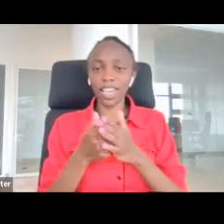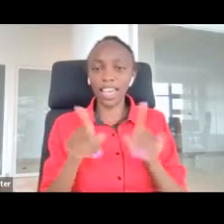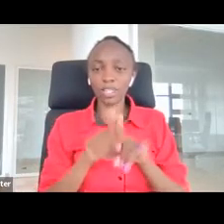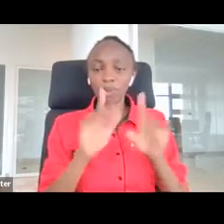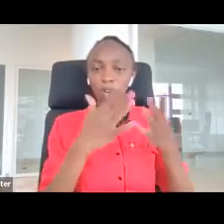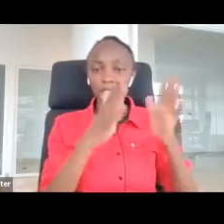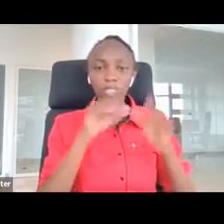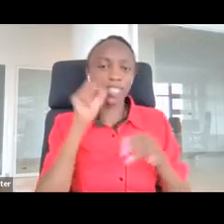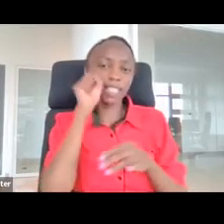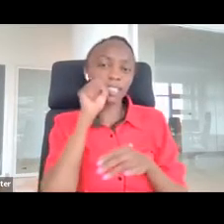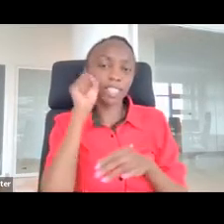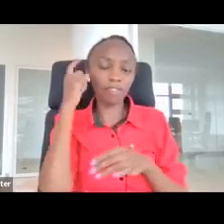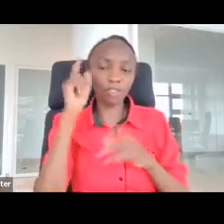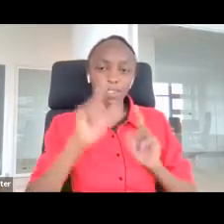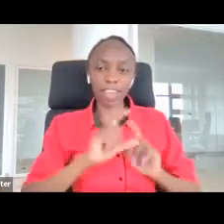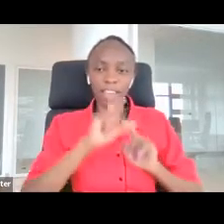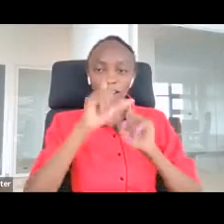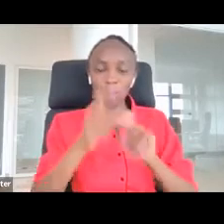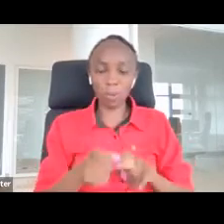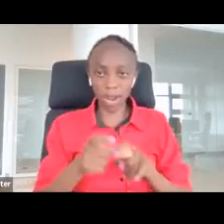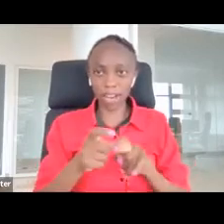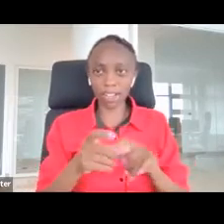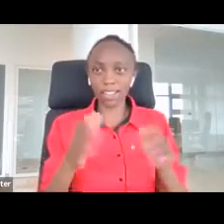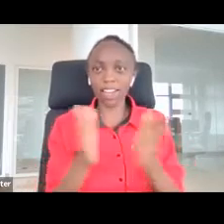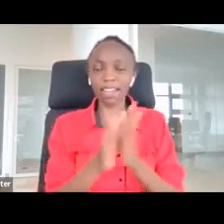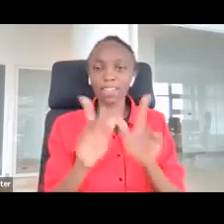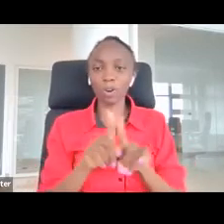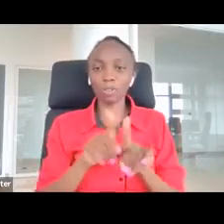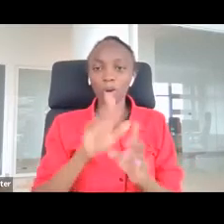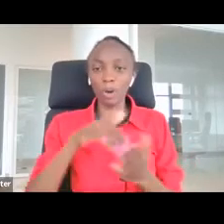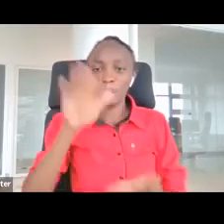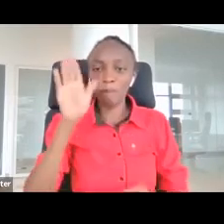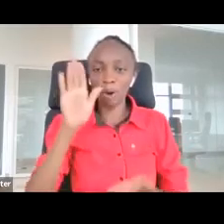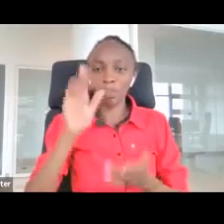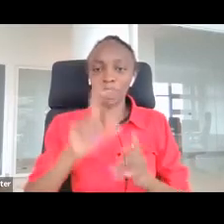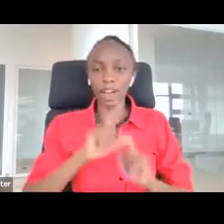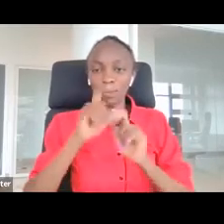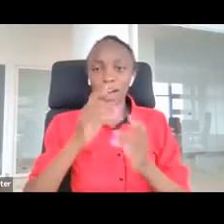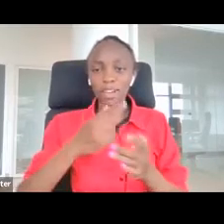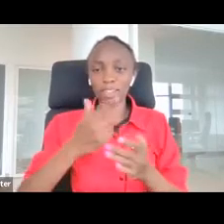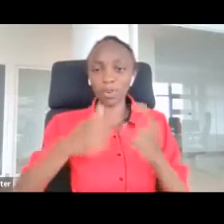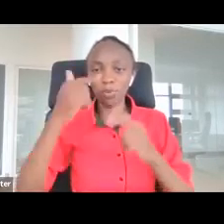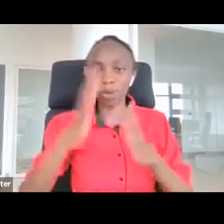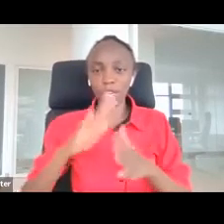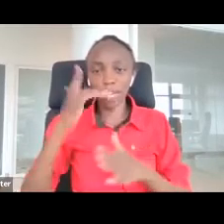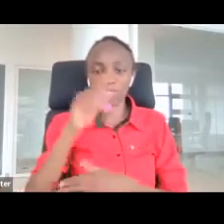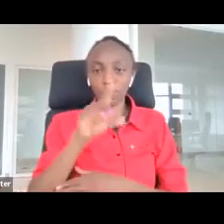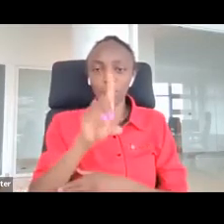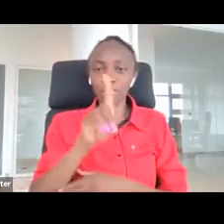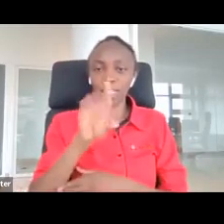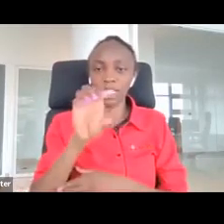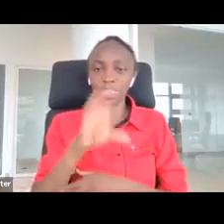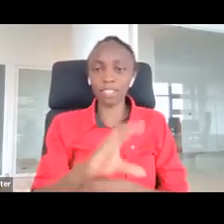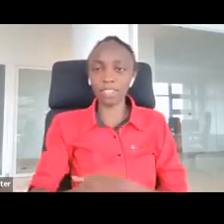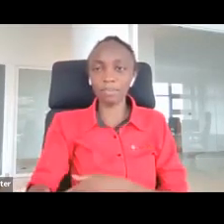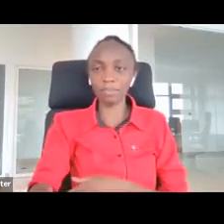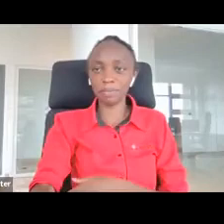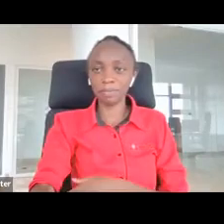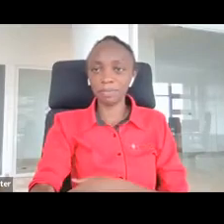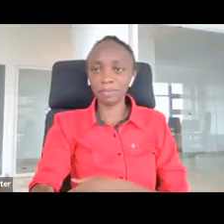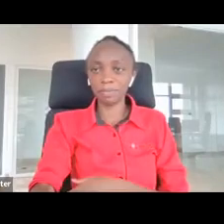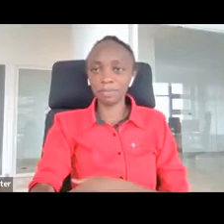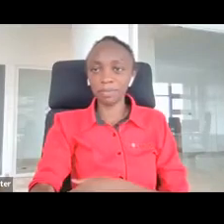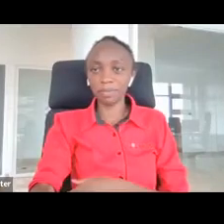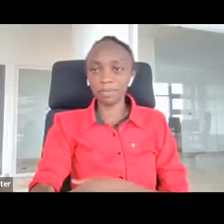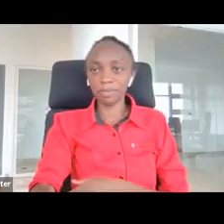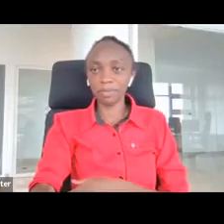receiving, but even more importantly, the award winners for the digital essay competition. Allow me to